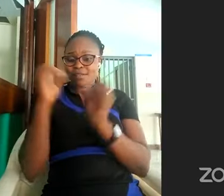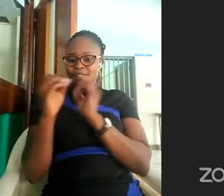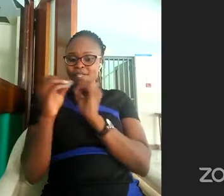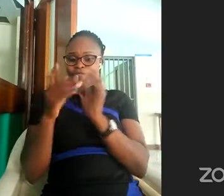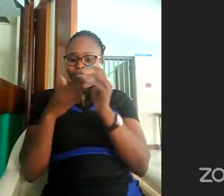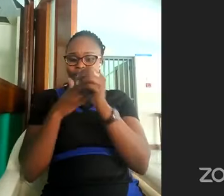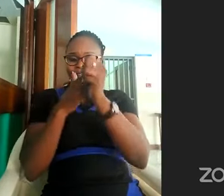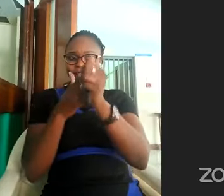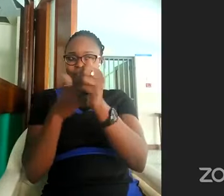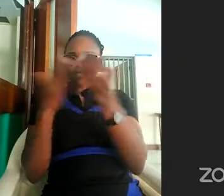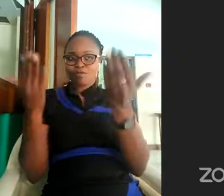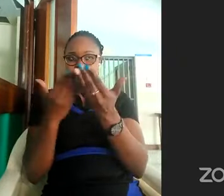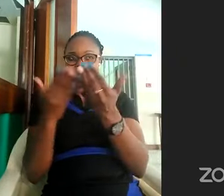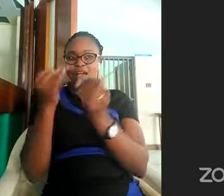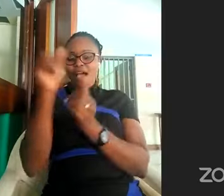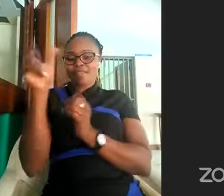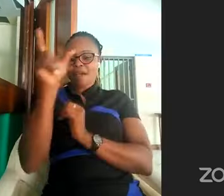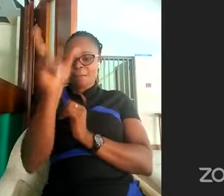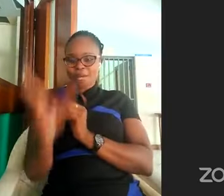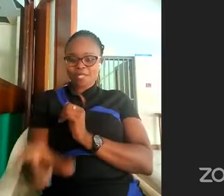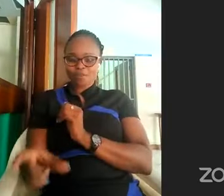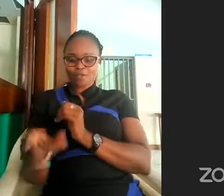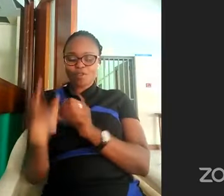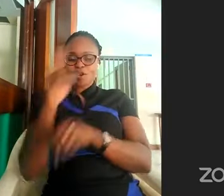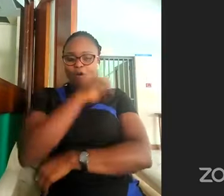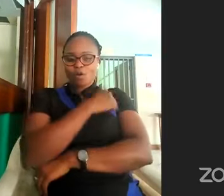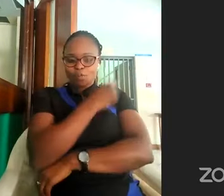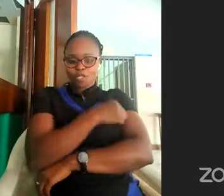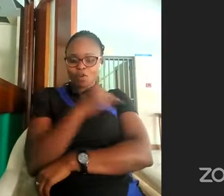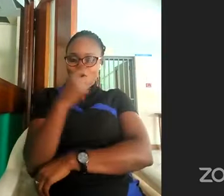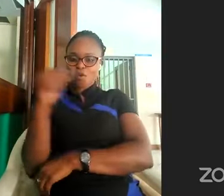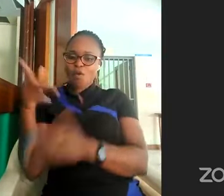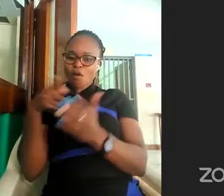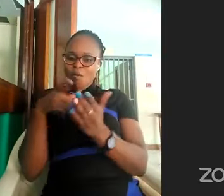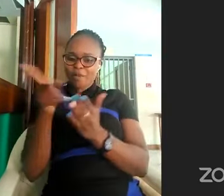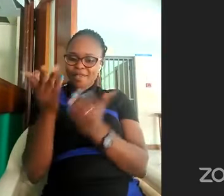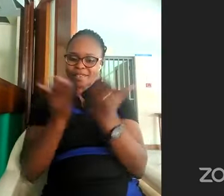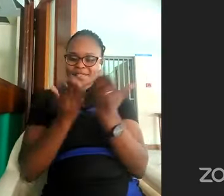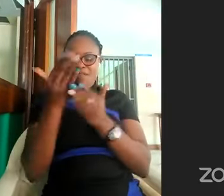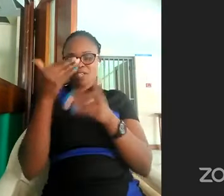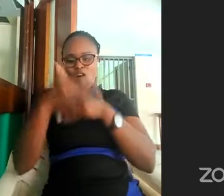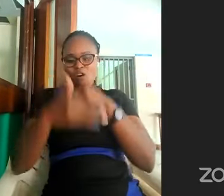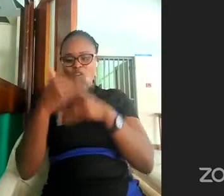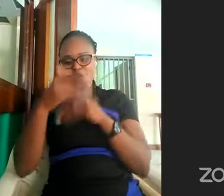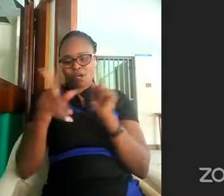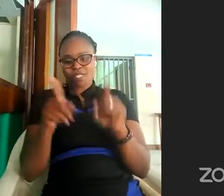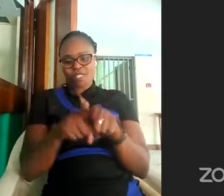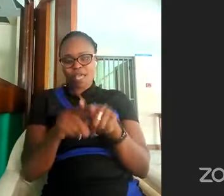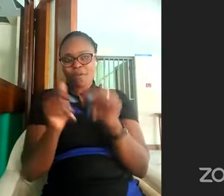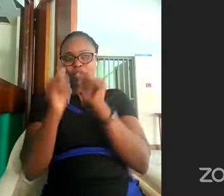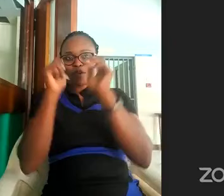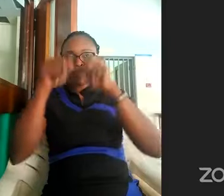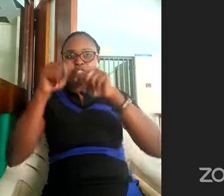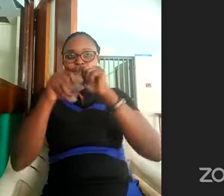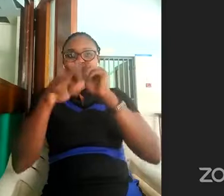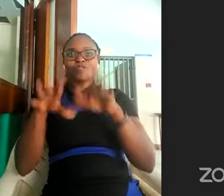clinic. So that you go there, pay, and the services are almost the same, which you could have been given at the health facility of the